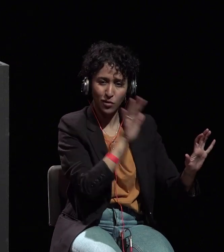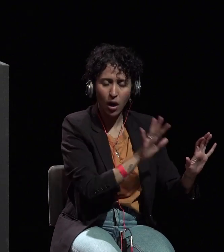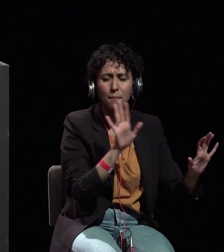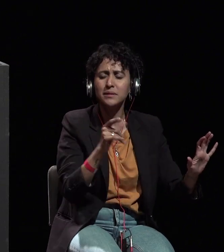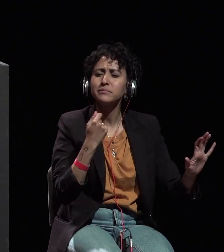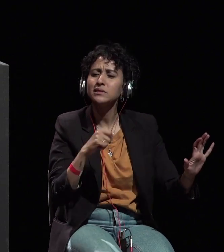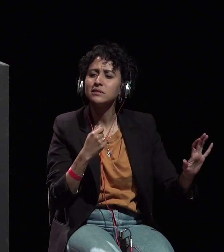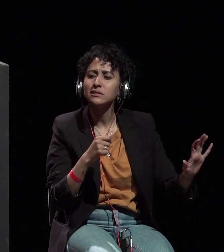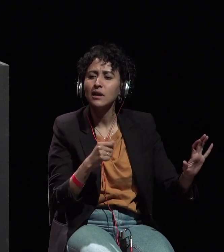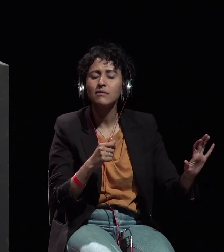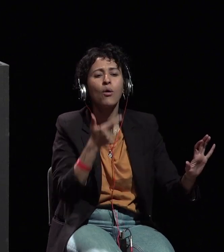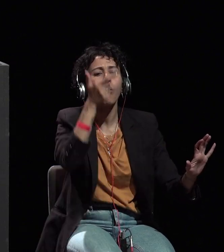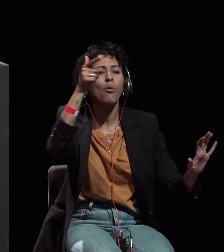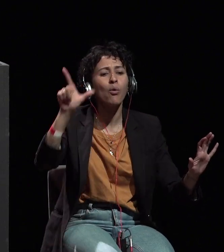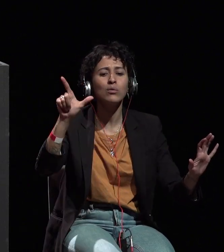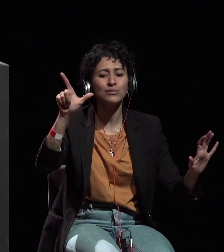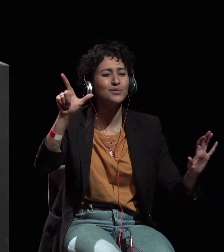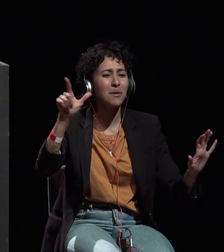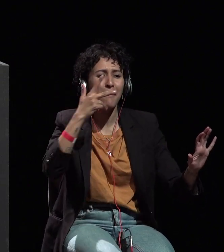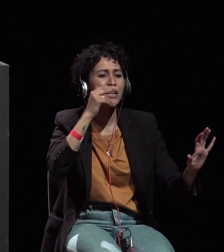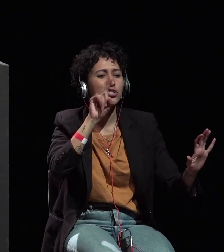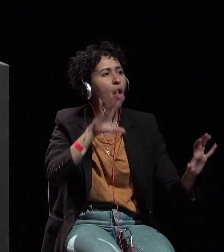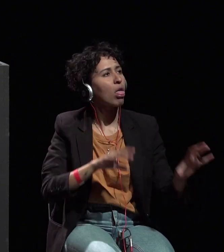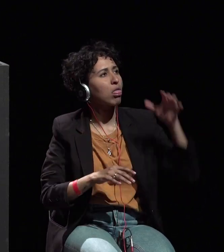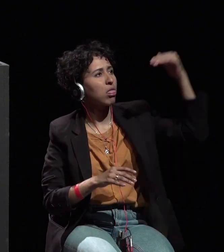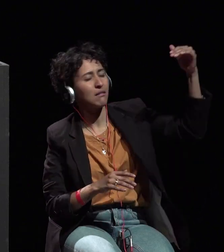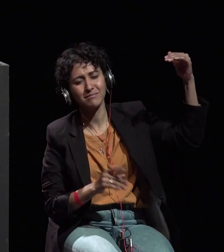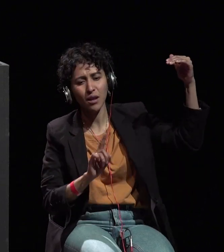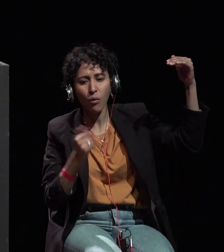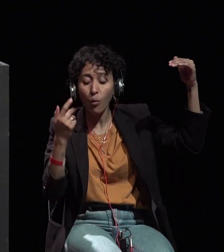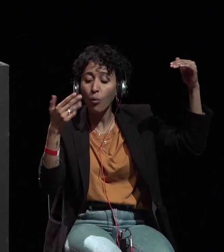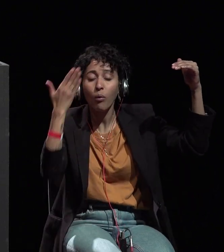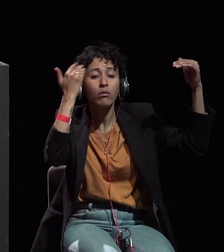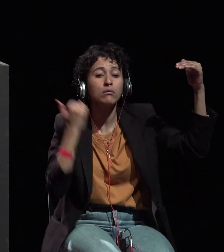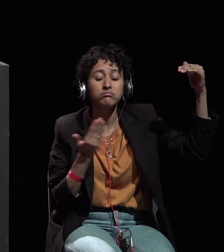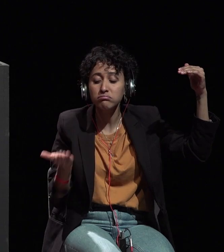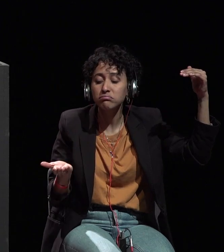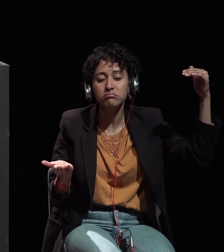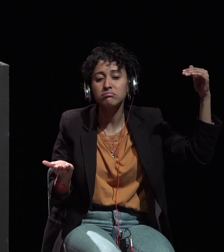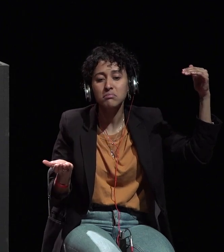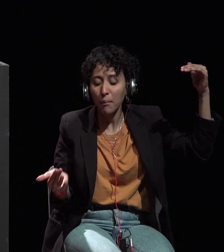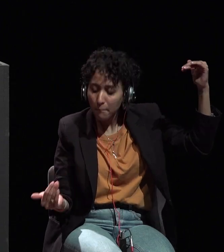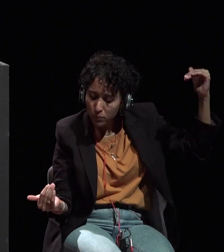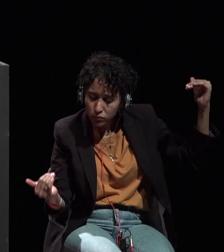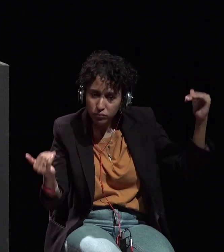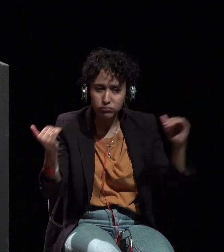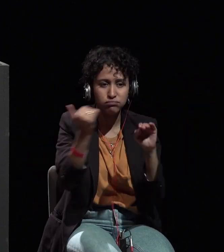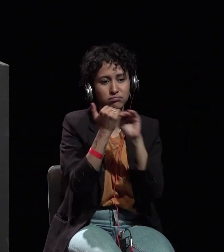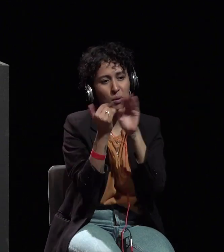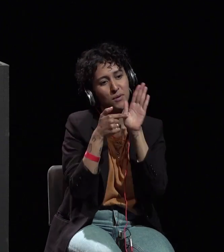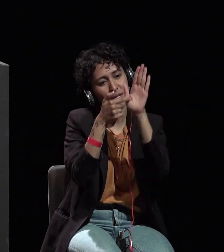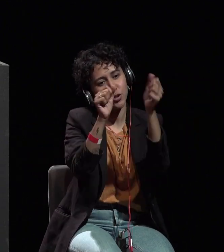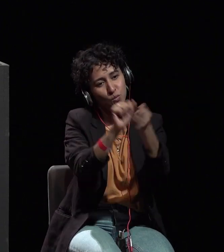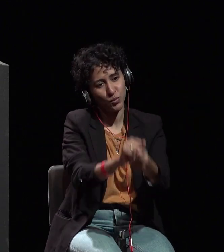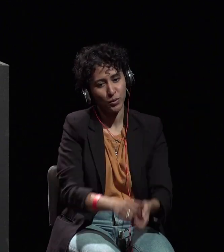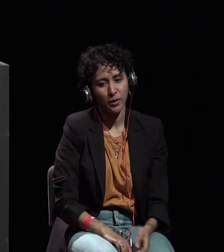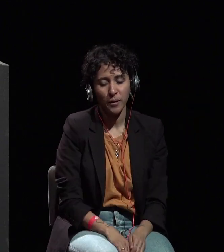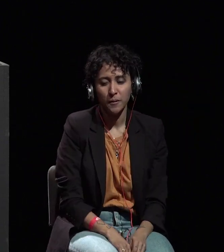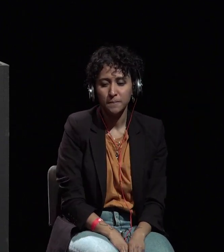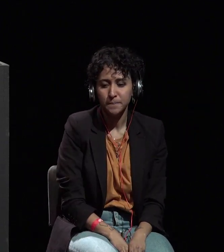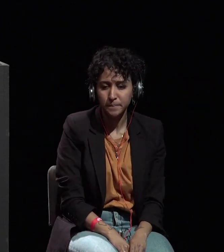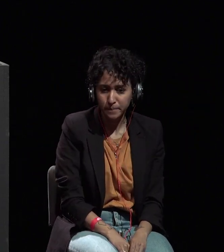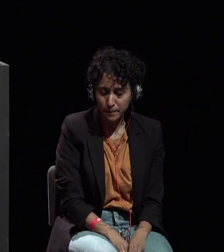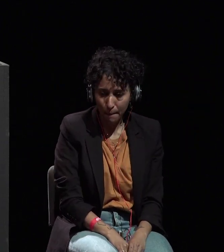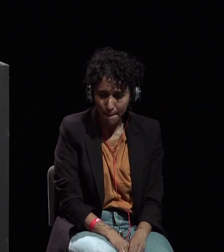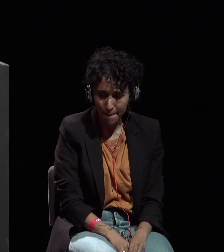Maoli perspectives than towards missionary perspectives. While we listed our contributors in our introductory wall text, when the visitors